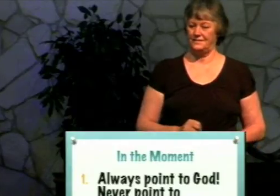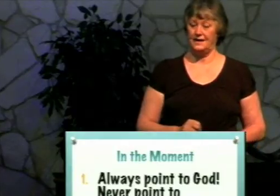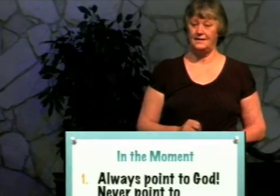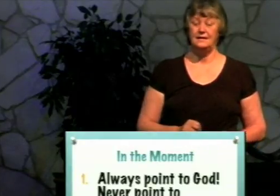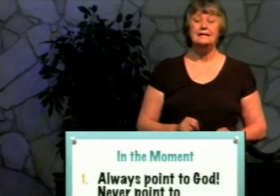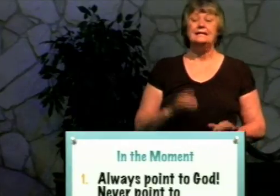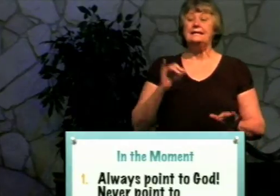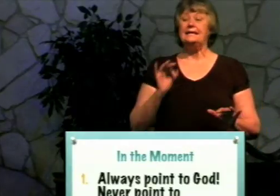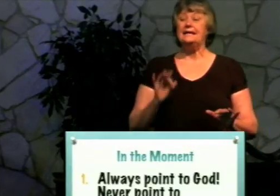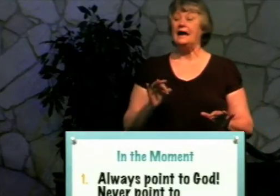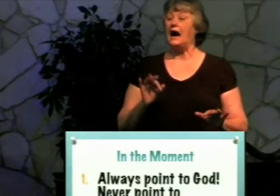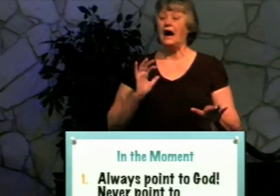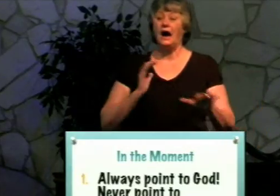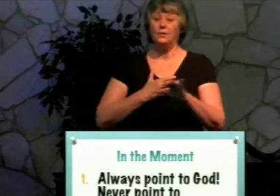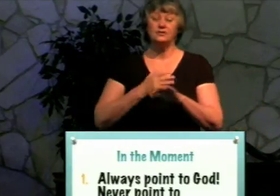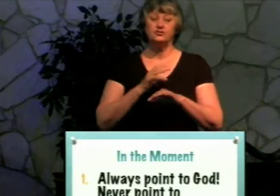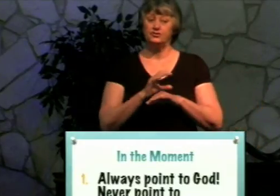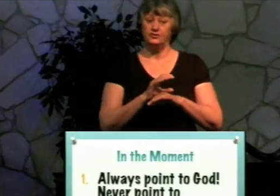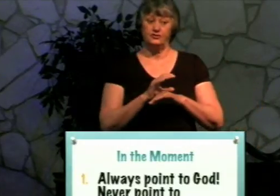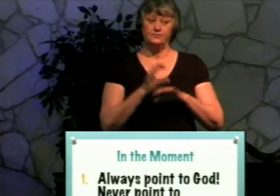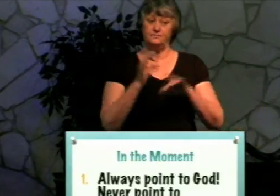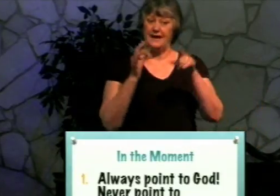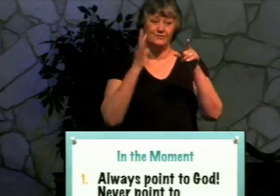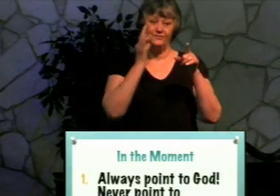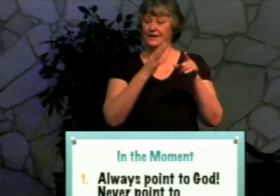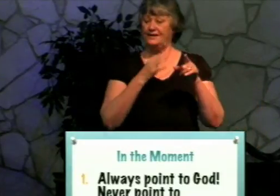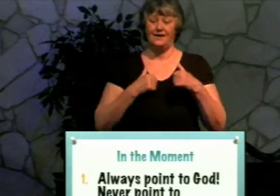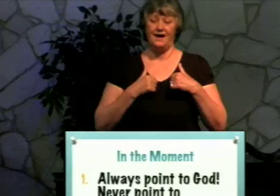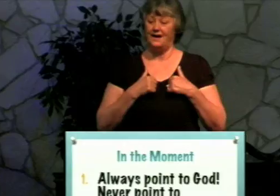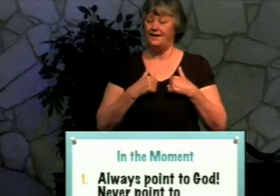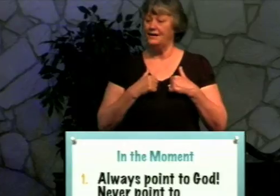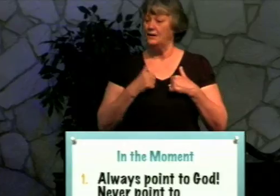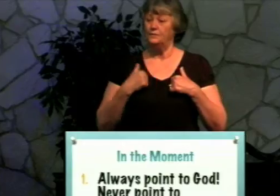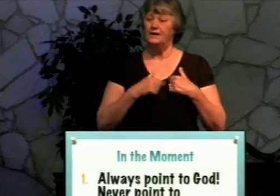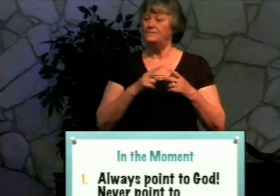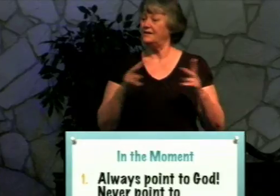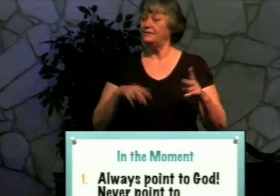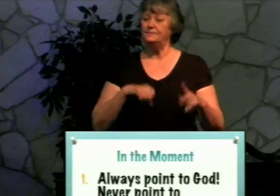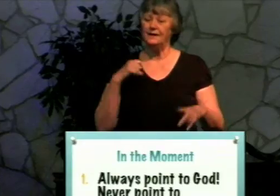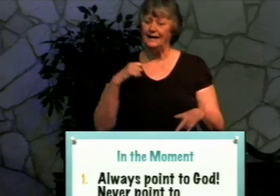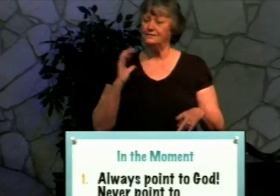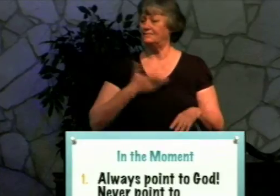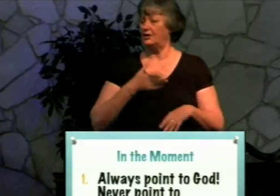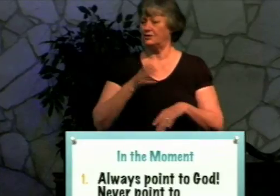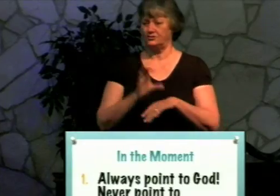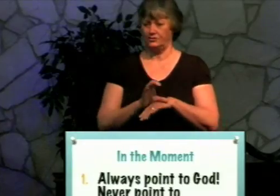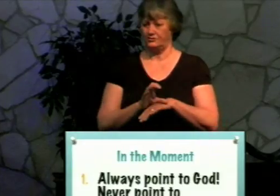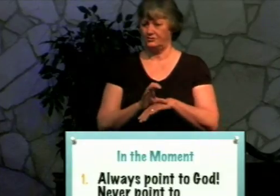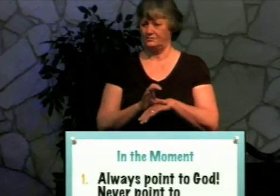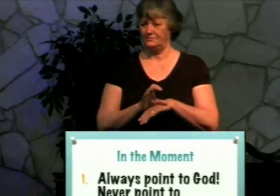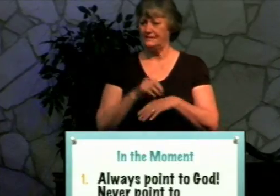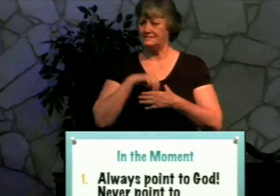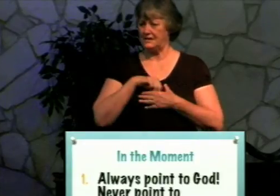Okay? Our church, Pastor Fred and I, we are very proud of our church inside